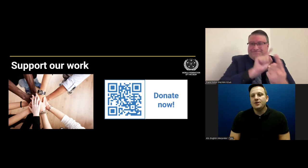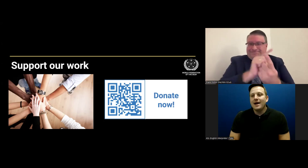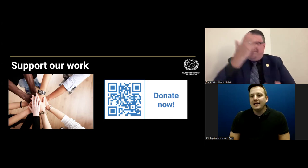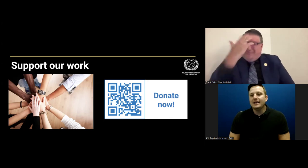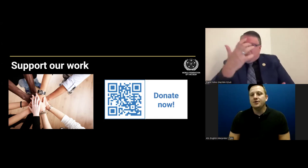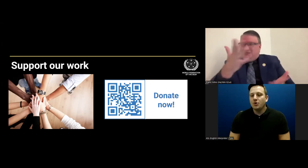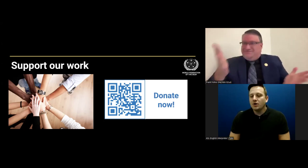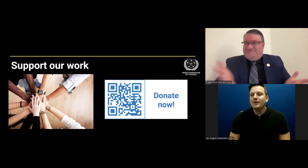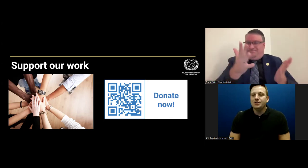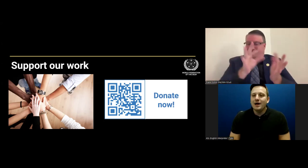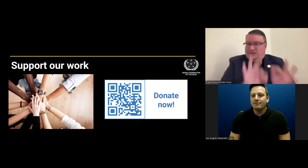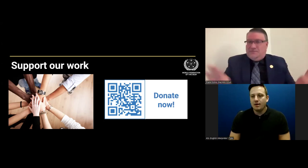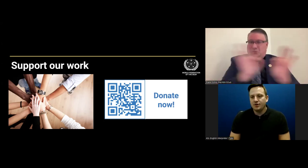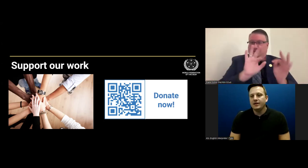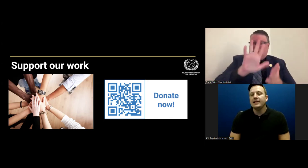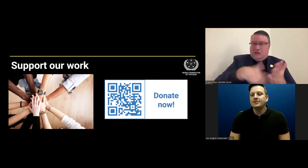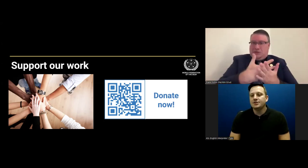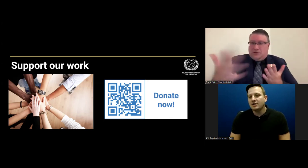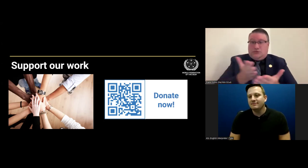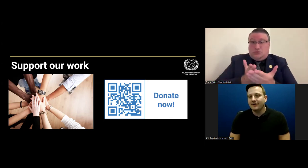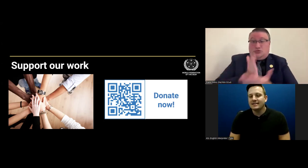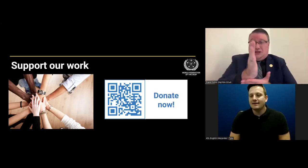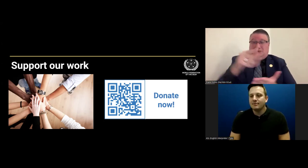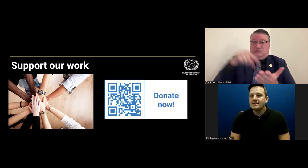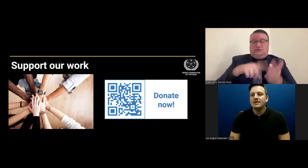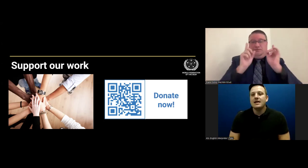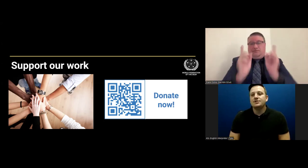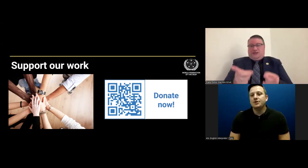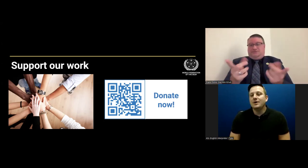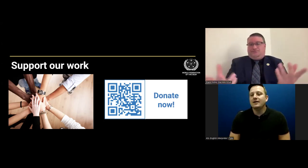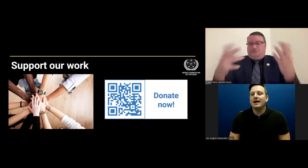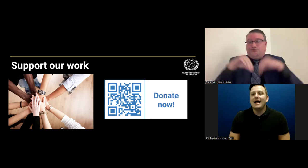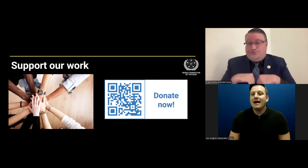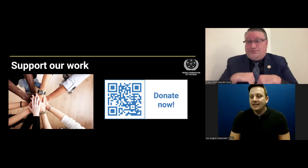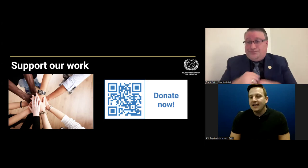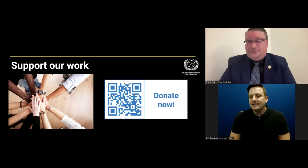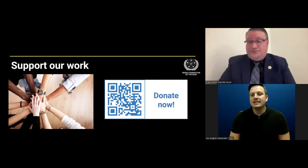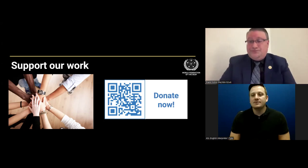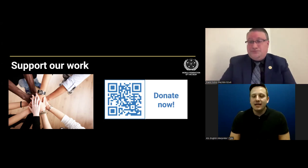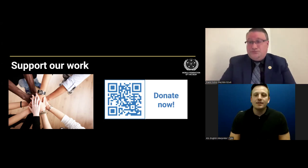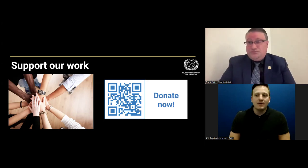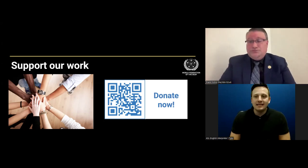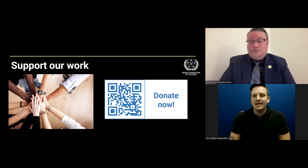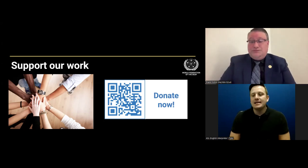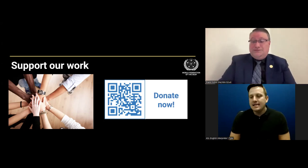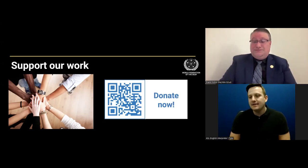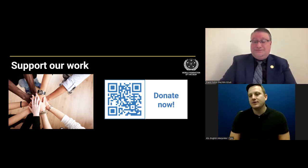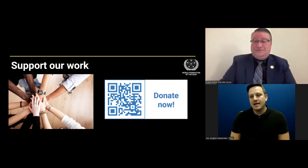everyone comes together at the UN in New York, we do have the opportunity to talk to various governments to advocate and explain the right and need for sign